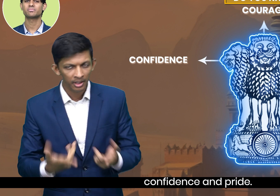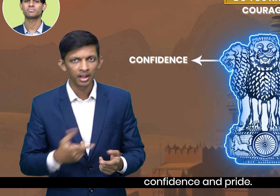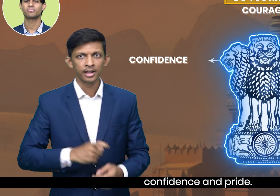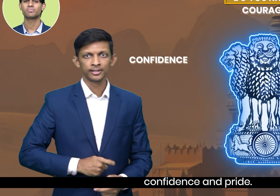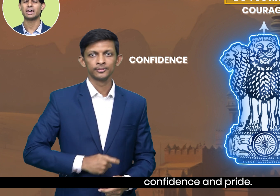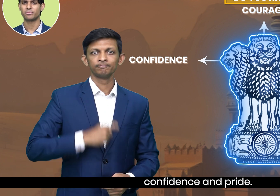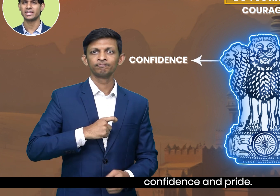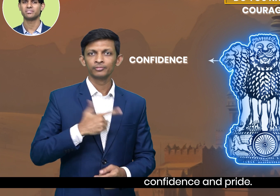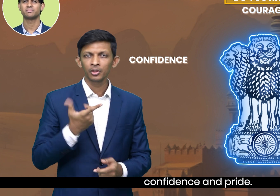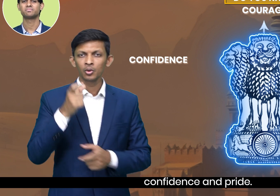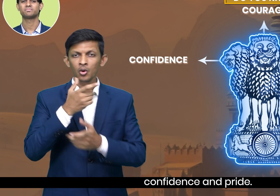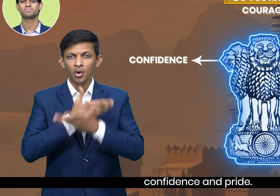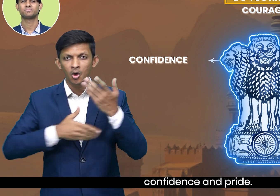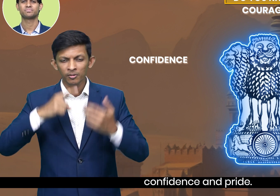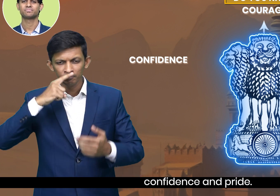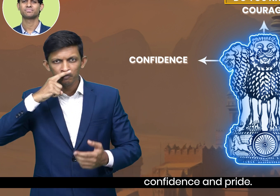confidence, and pride.